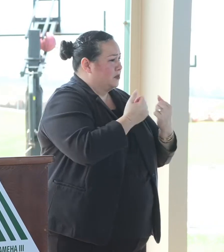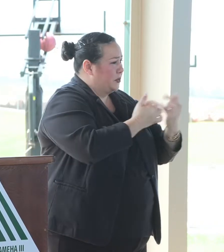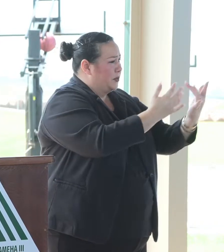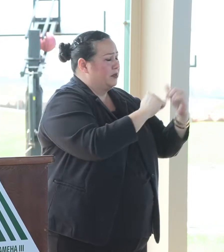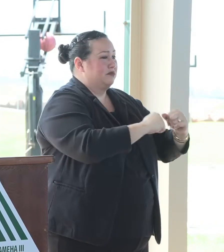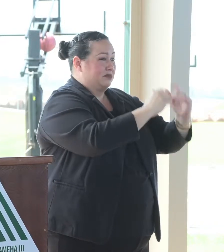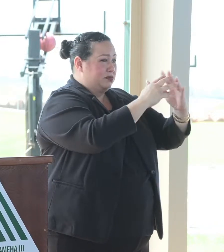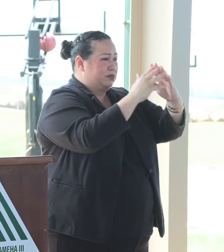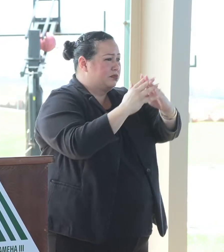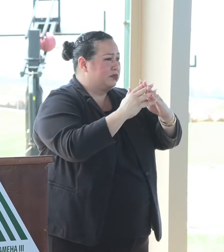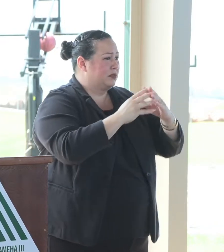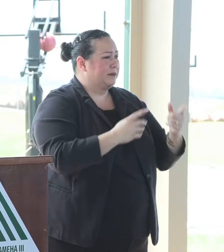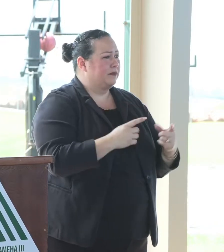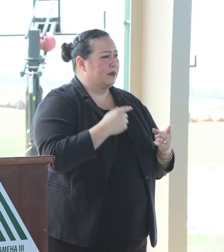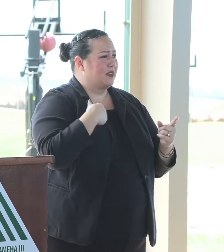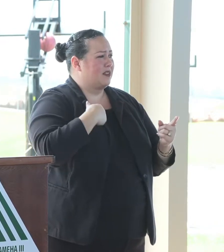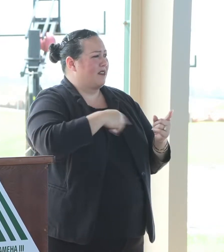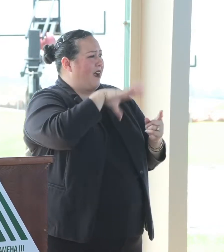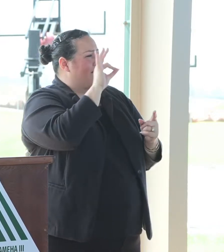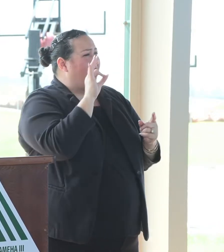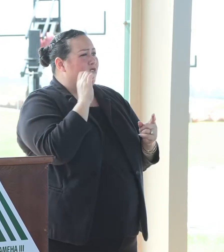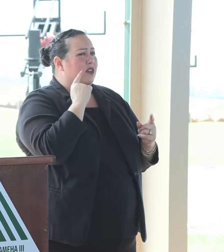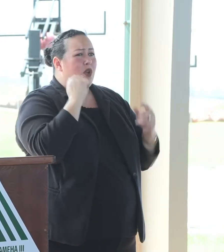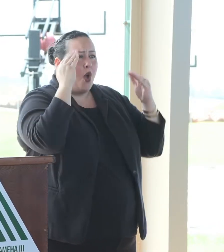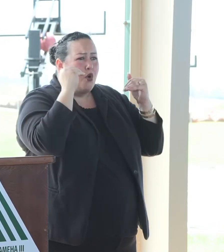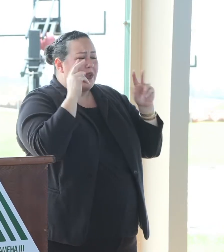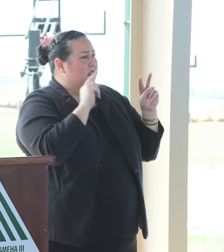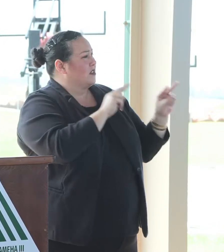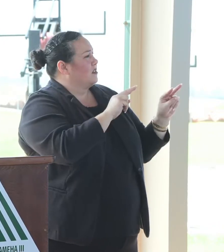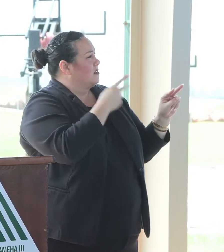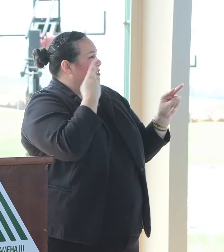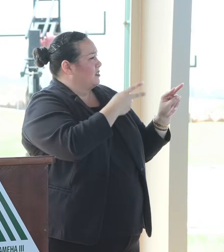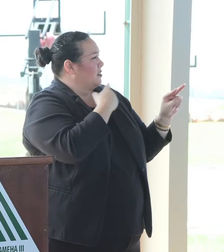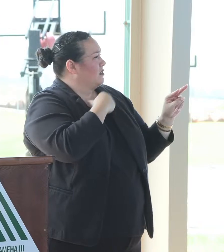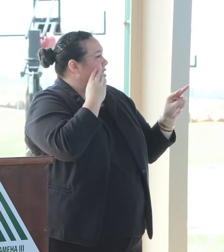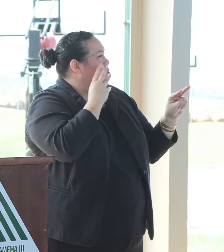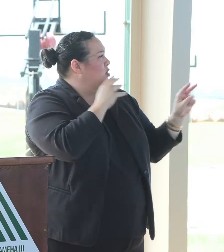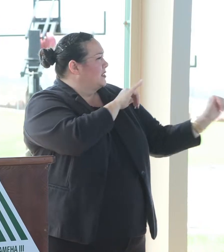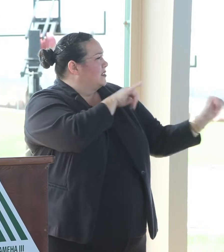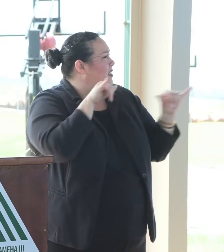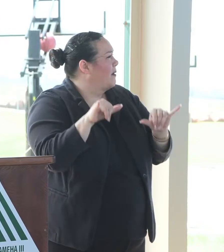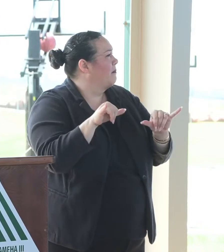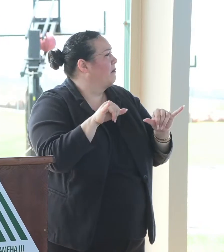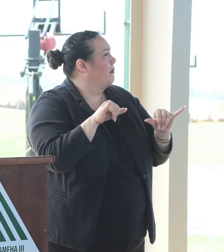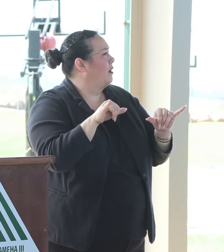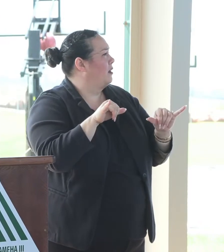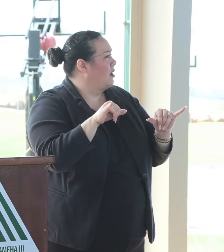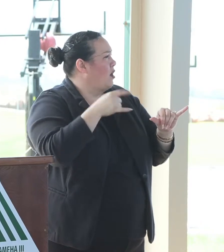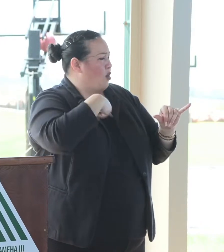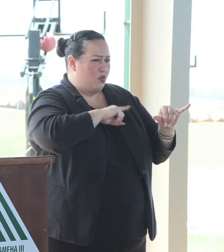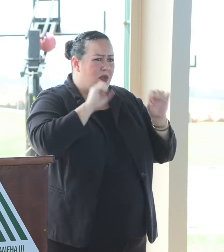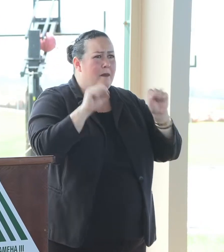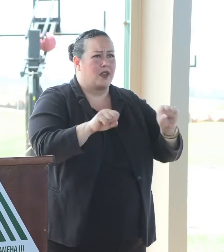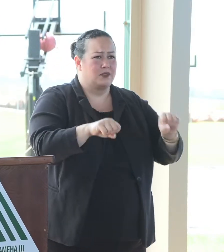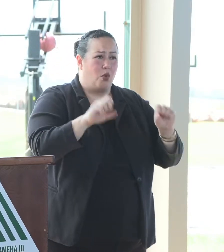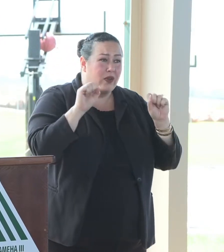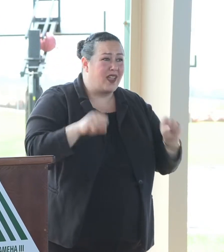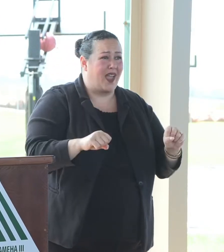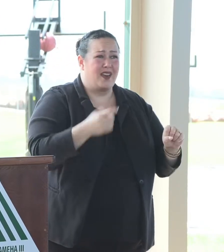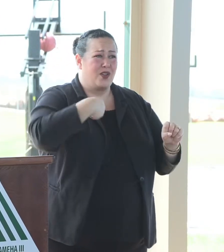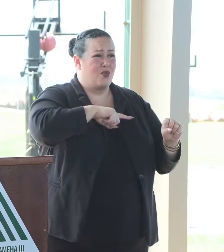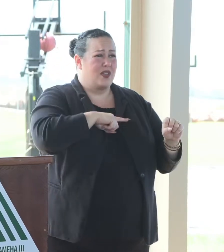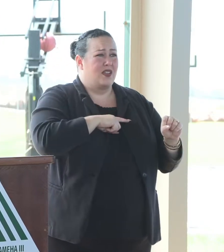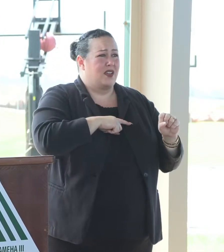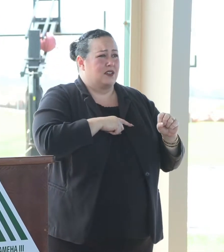rebuilt. I found hope there. And I really do know that it is absolutely possible that while we have been through